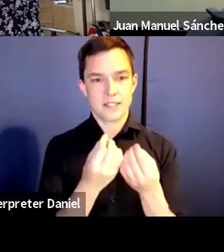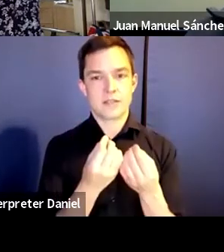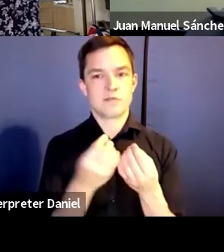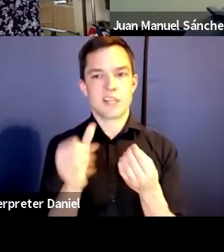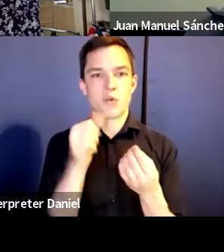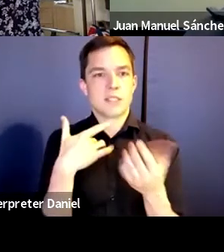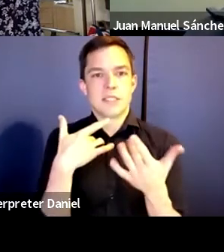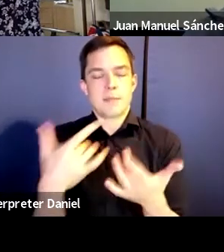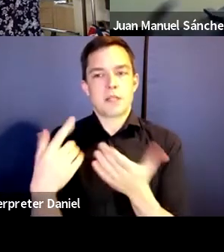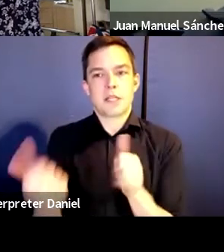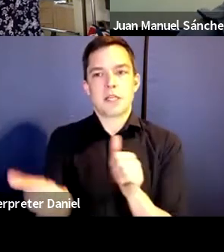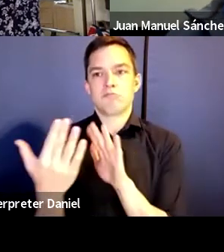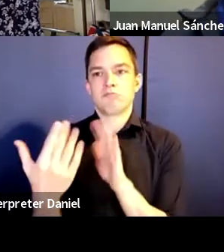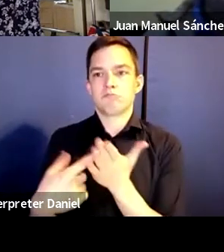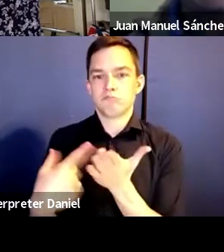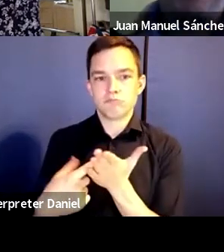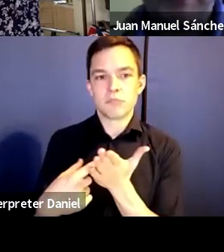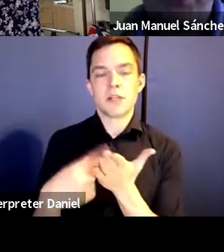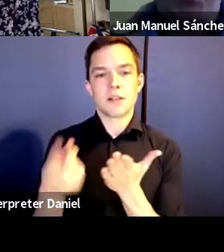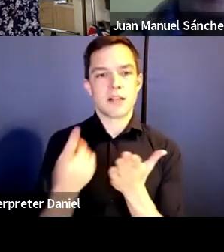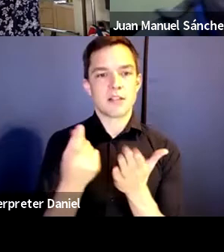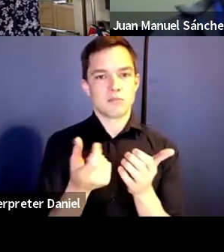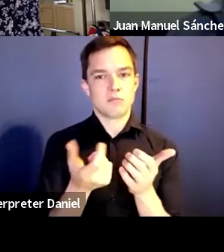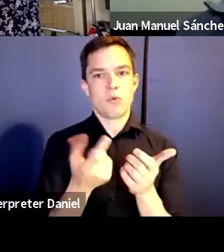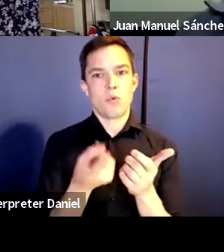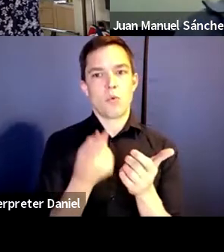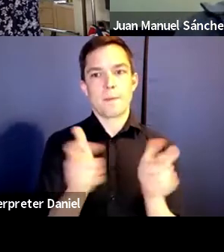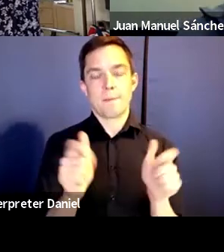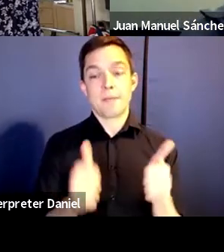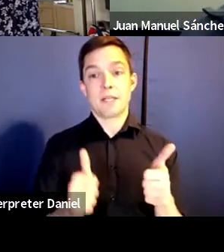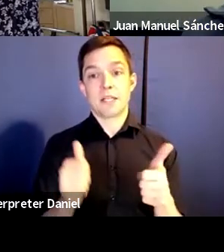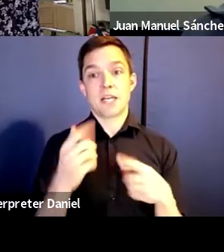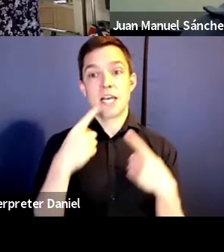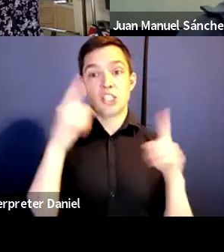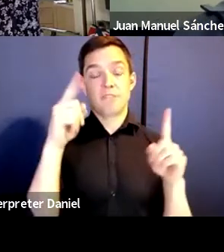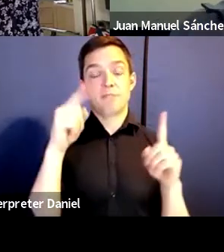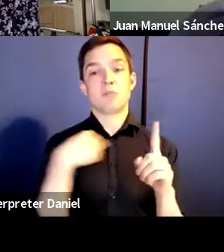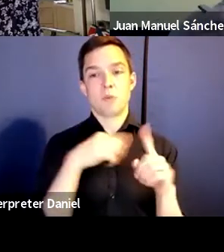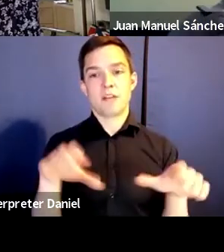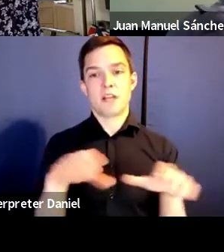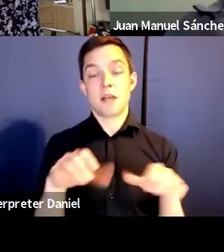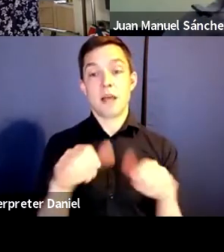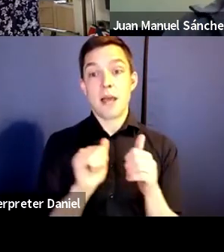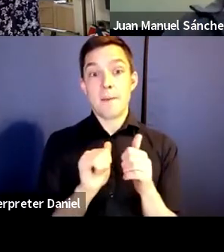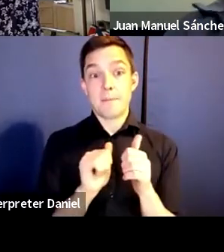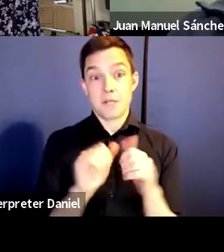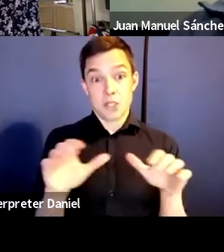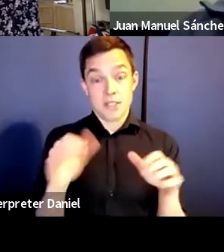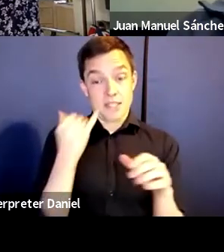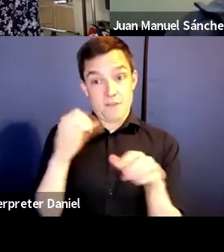to, and that's one of the main achievements that we did. But to do that, when we should